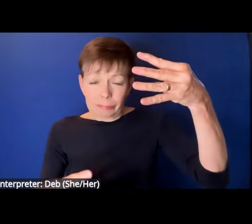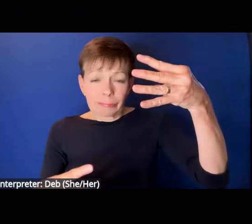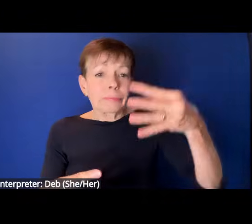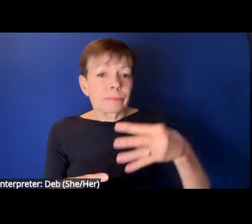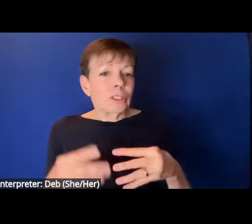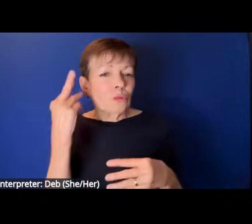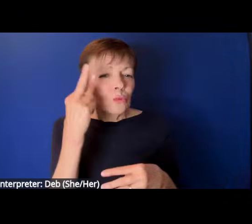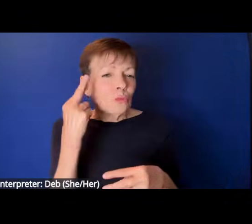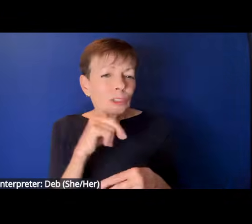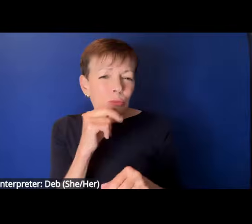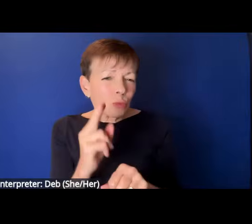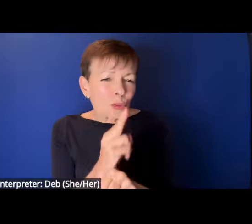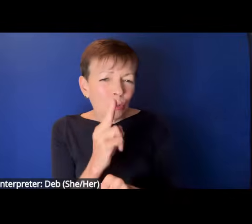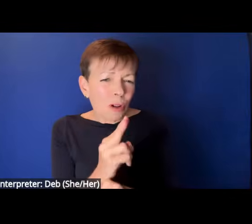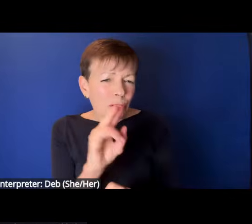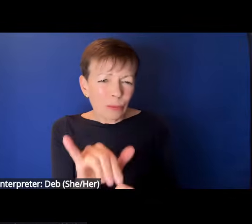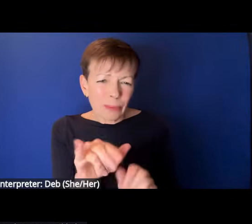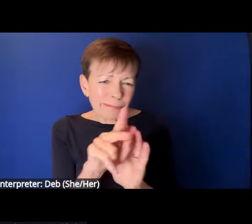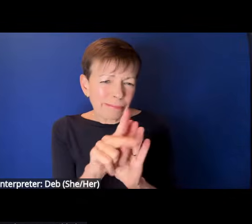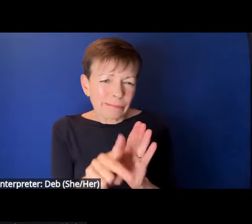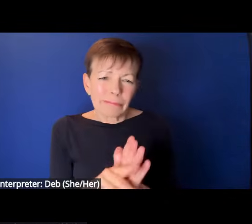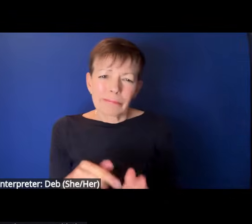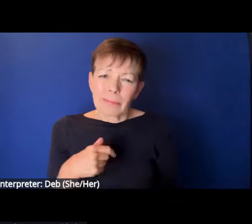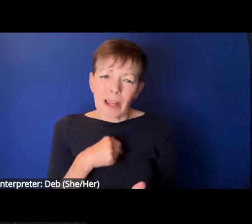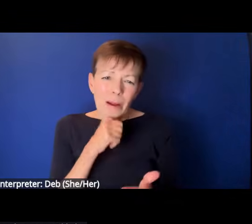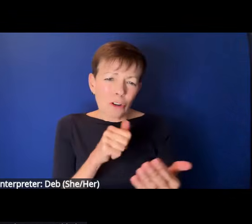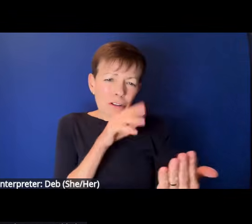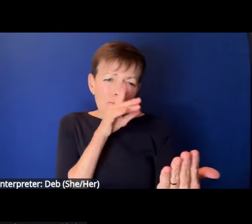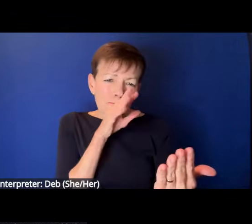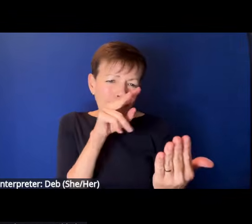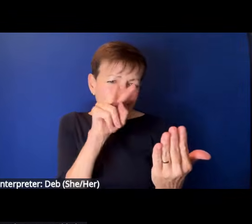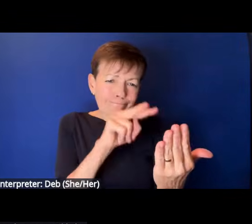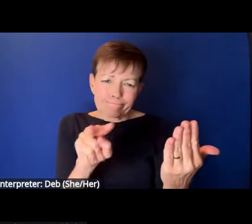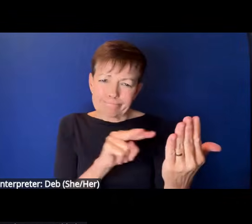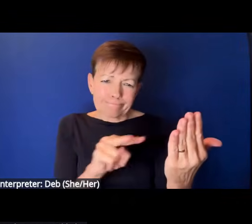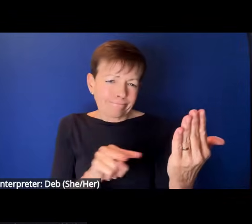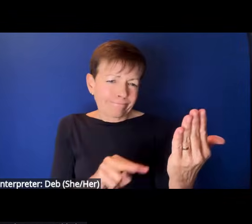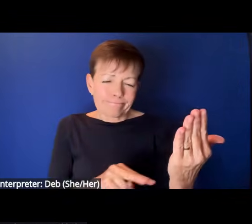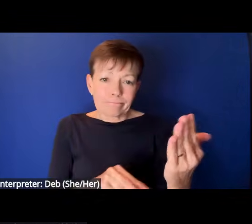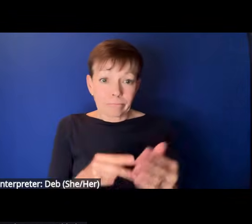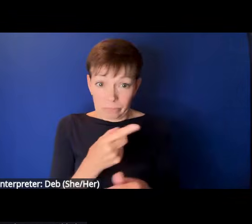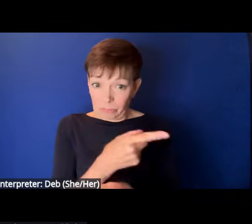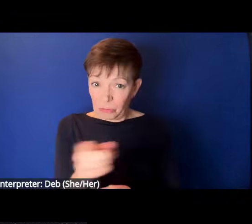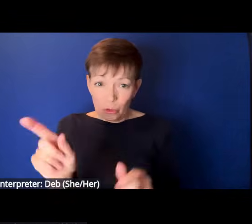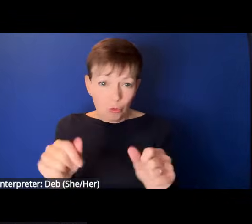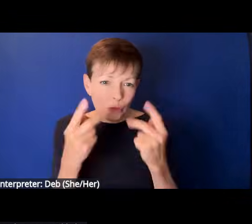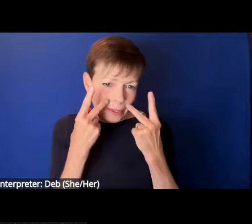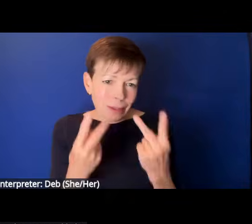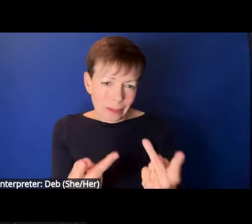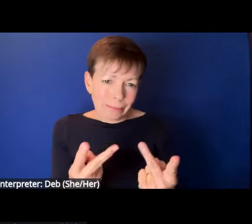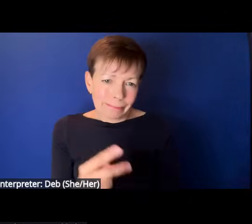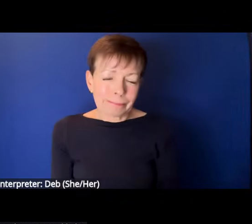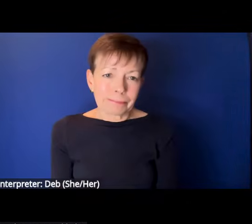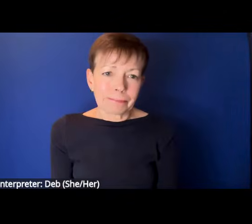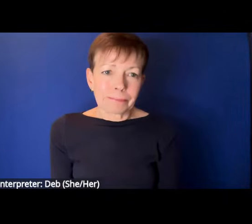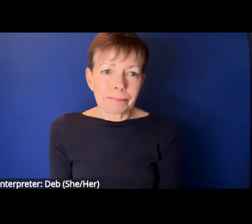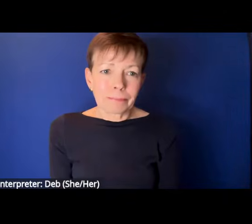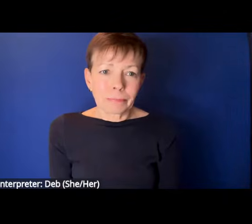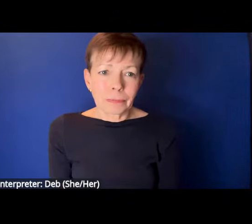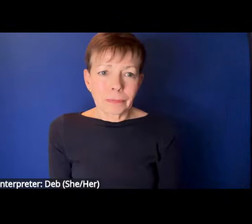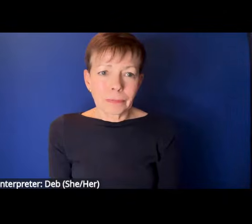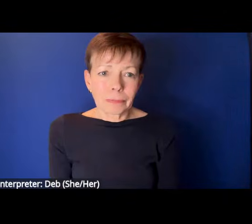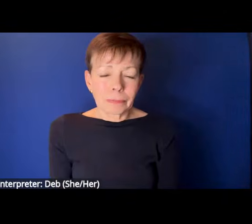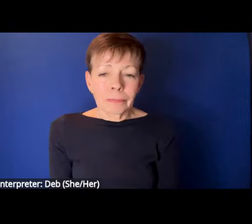the rationale. So I read them all up to you. They are there for you to see. There's